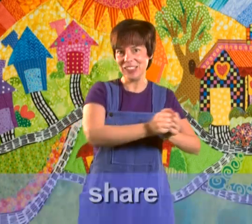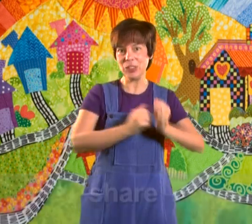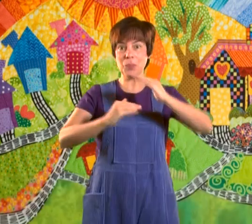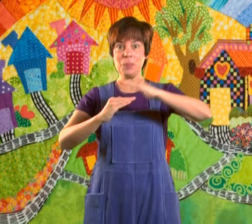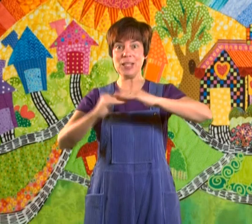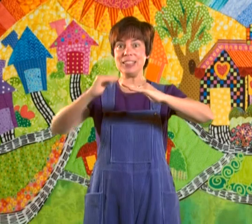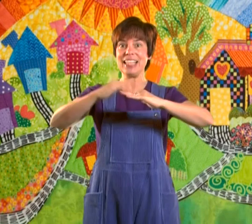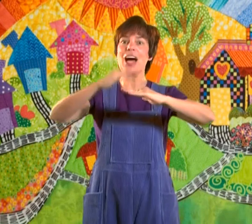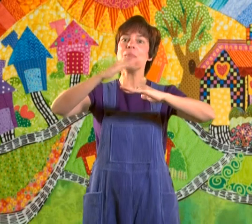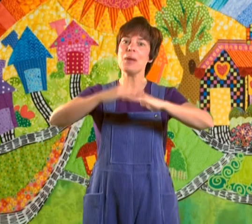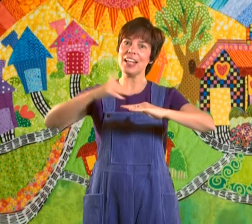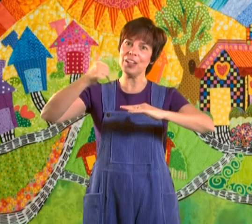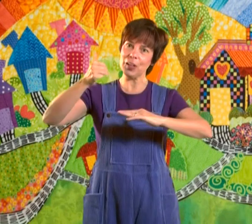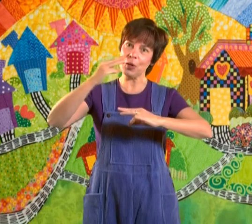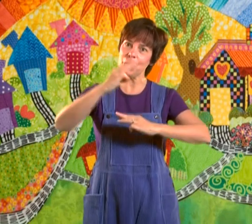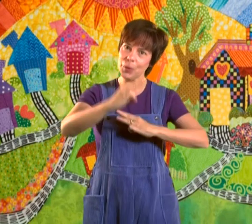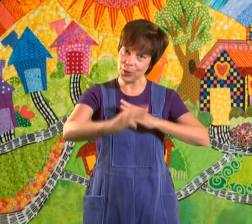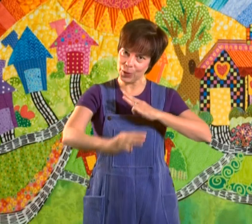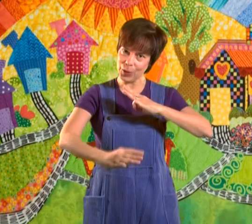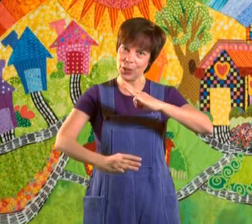to build a better world.